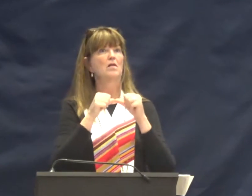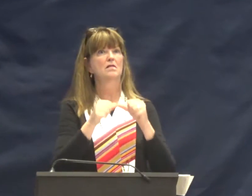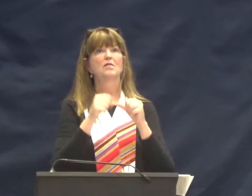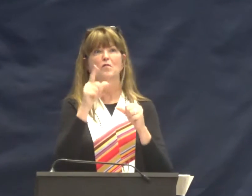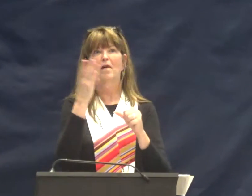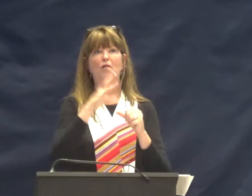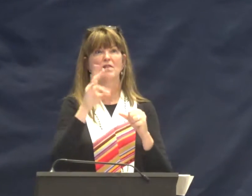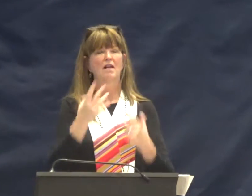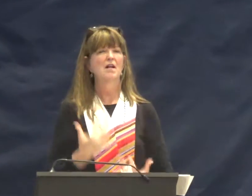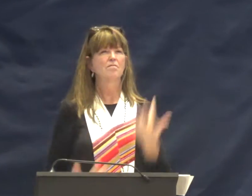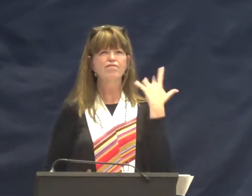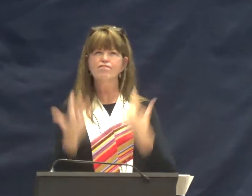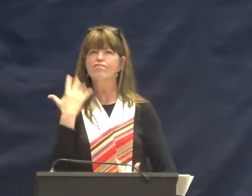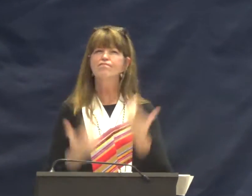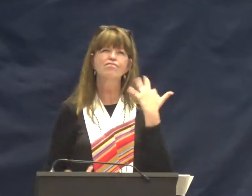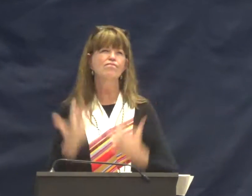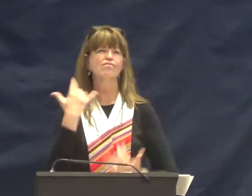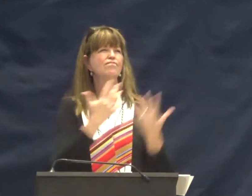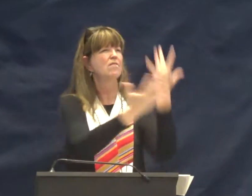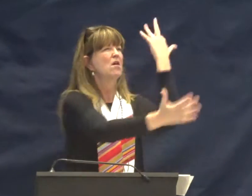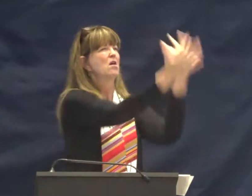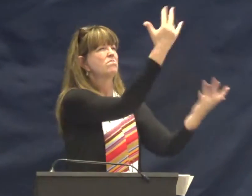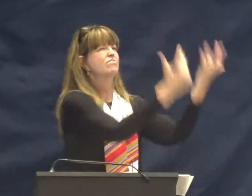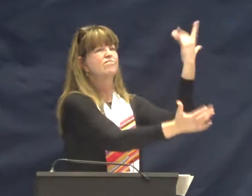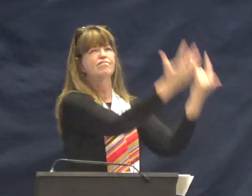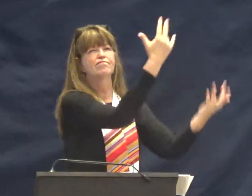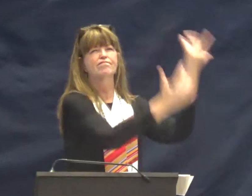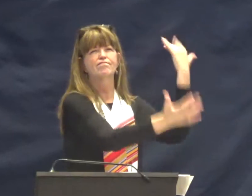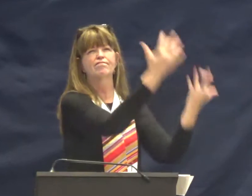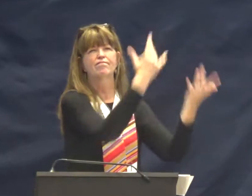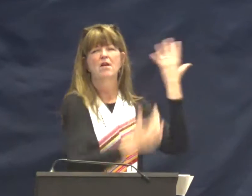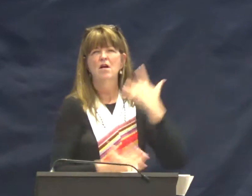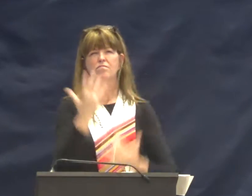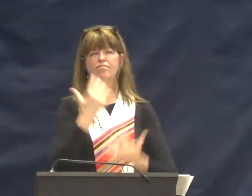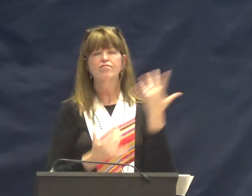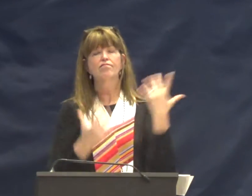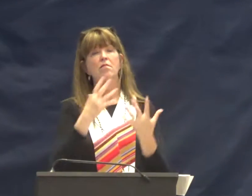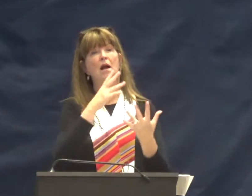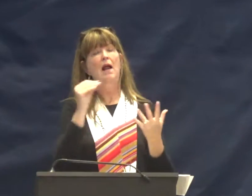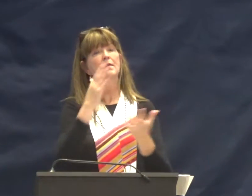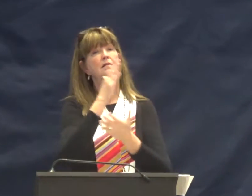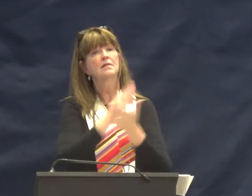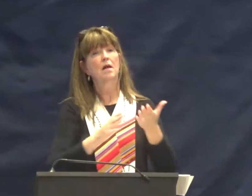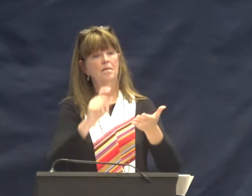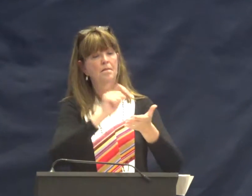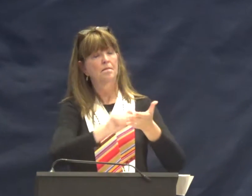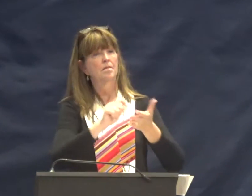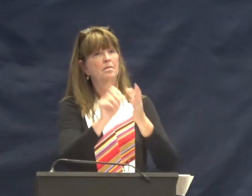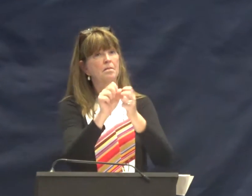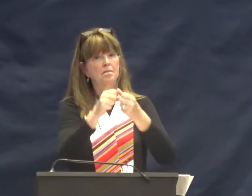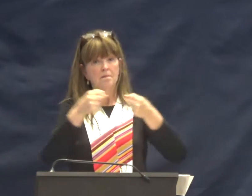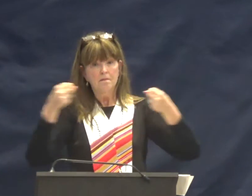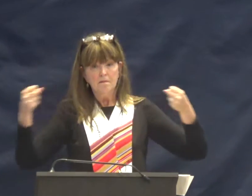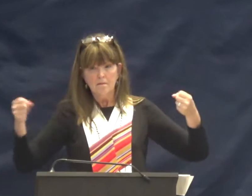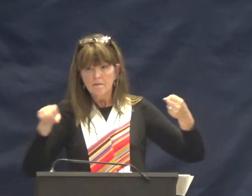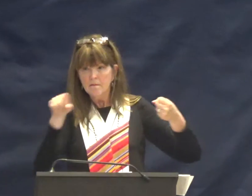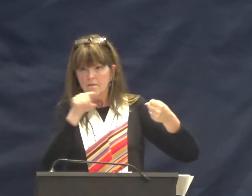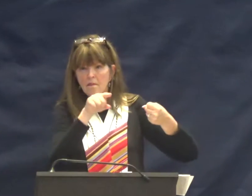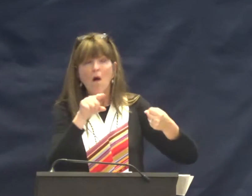But it's a constant fire. The fire burns constantly in that part of Jerusalem, that both the gate of Gehenna and then the other